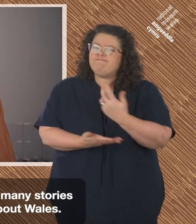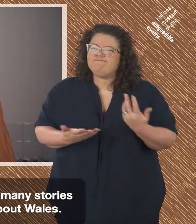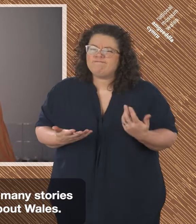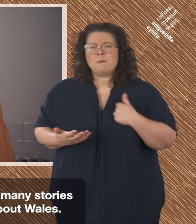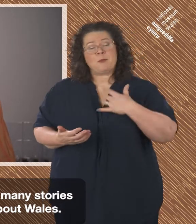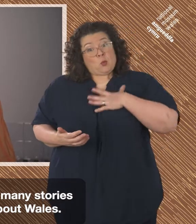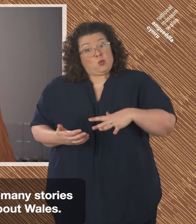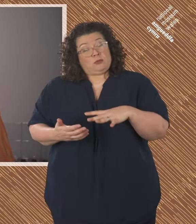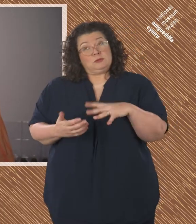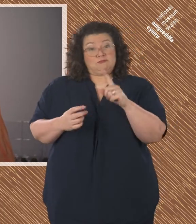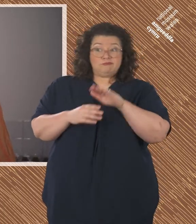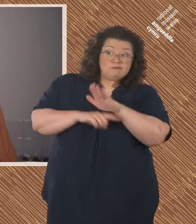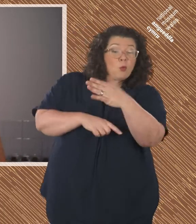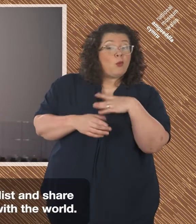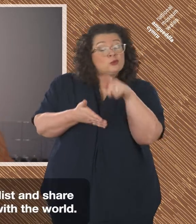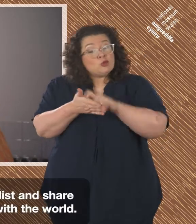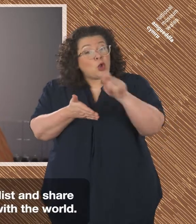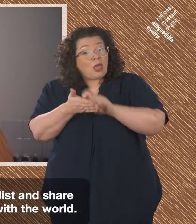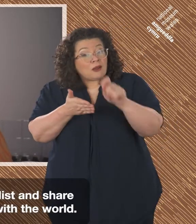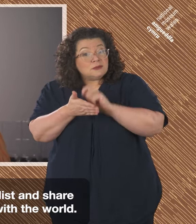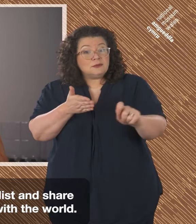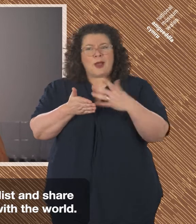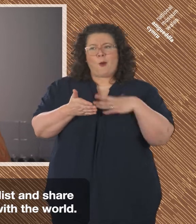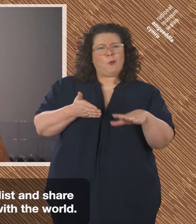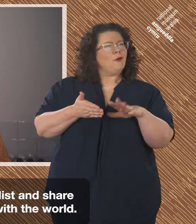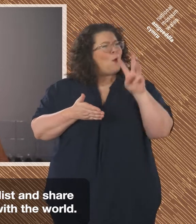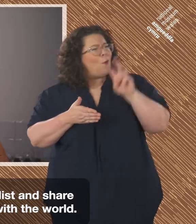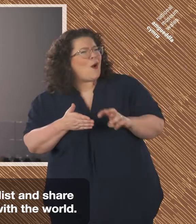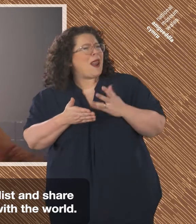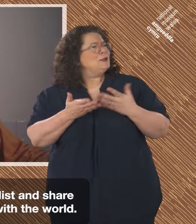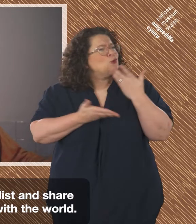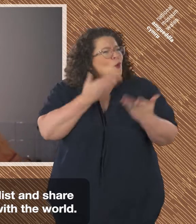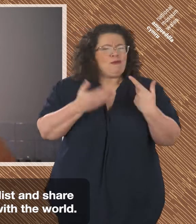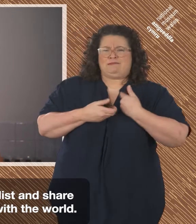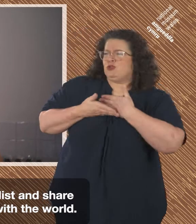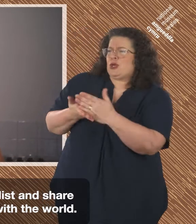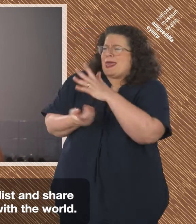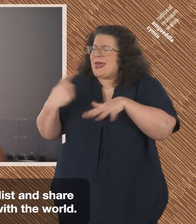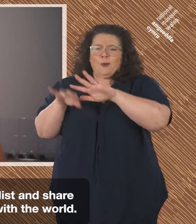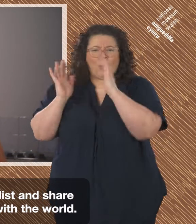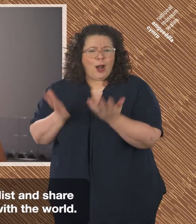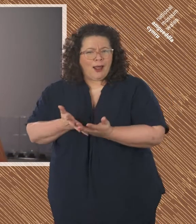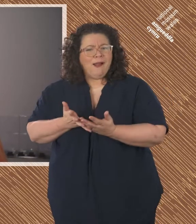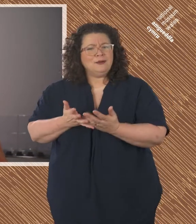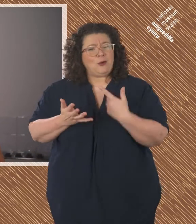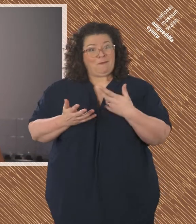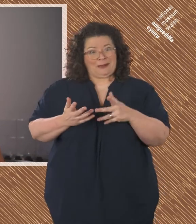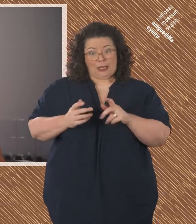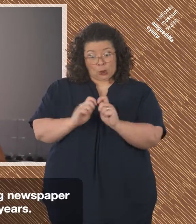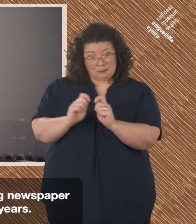liked about Wales. I want to be a journalist and share stories about Wales with the world.